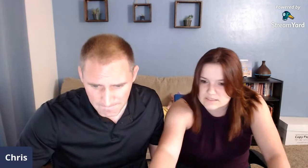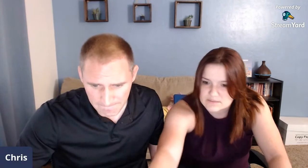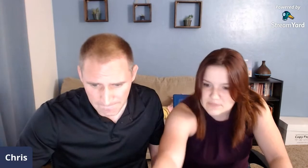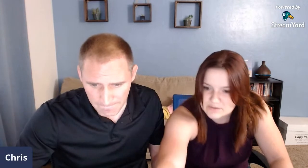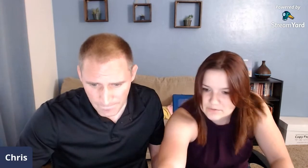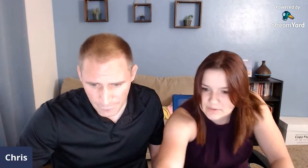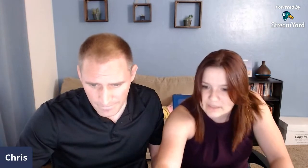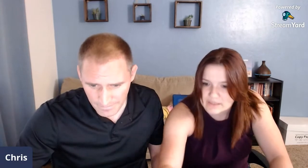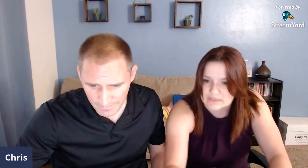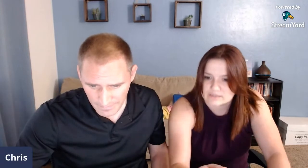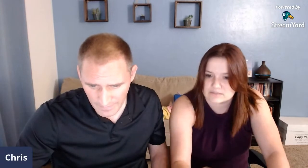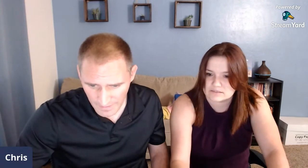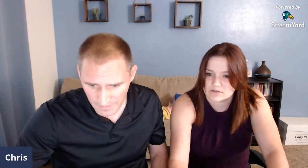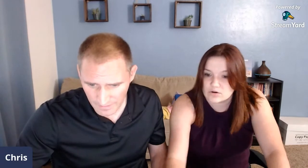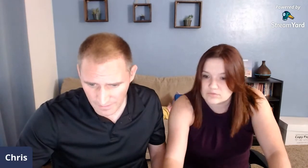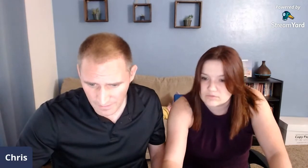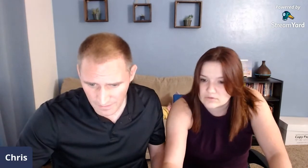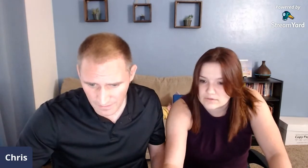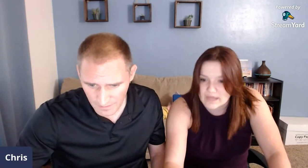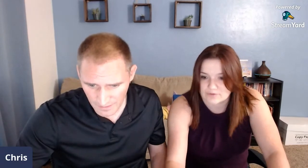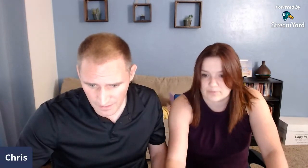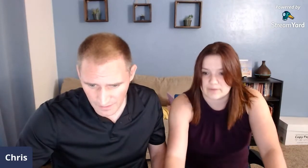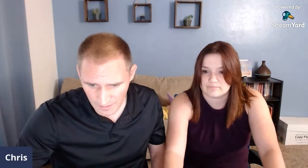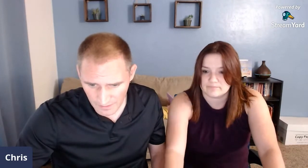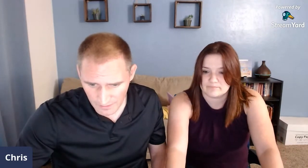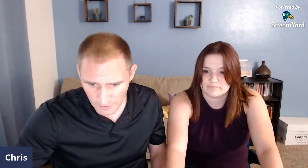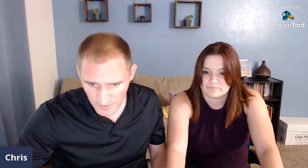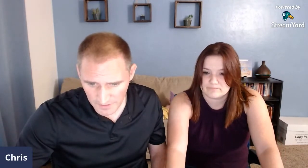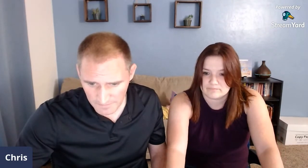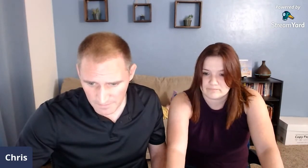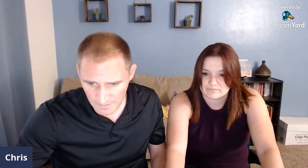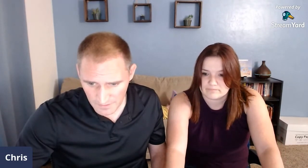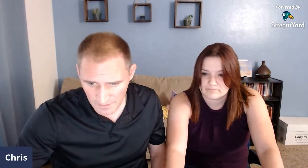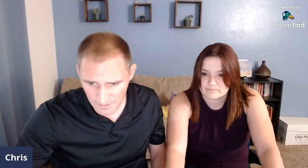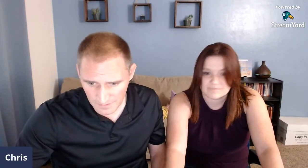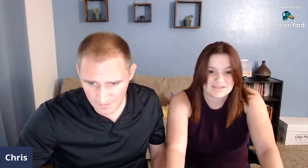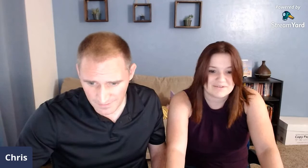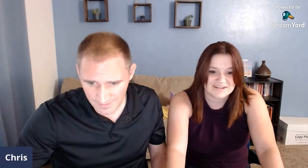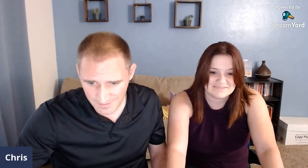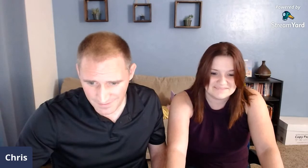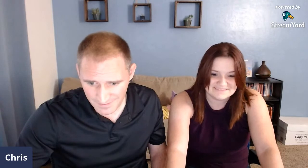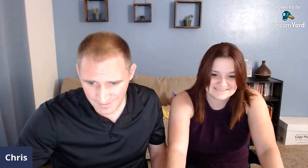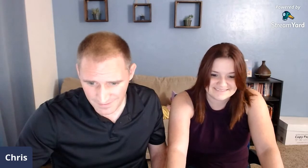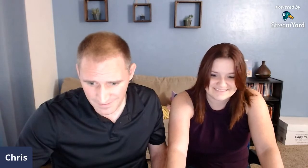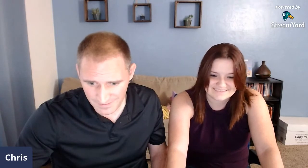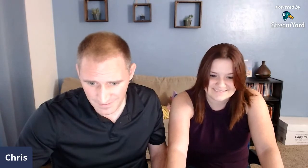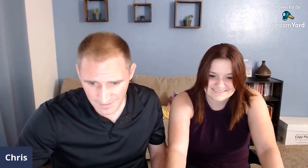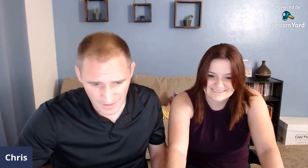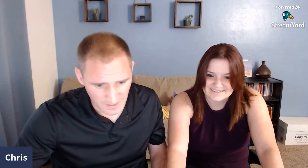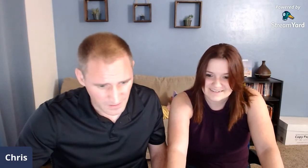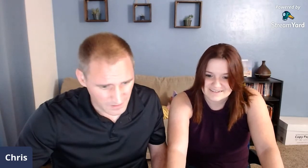She needs to be in group 8. No. Yeah, group 8. Group 8? Thank you. You're welcome.